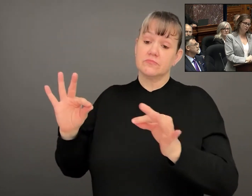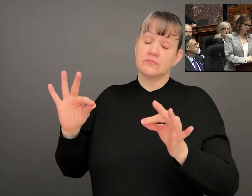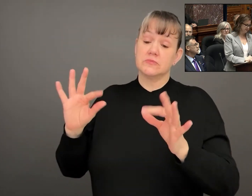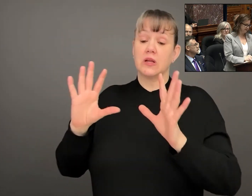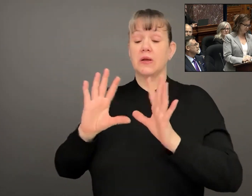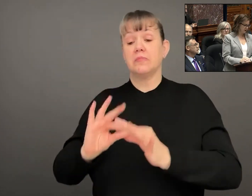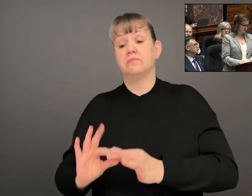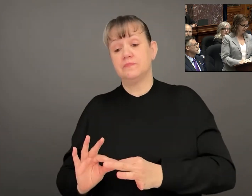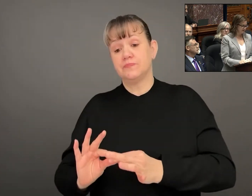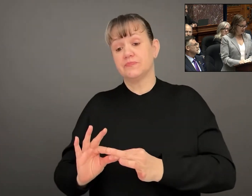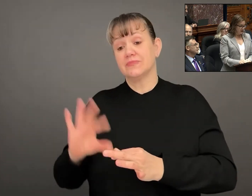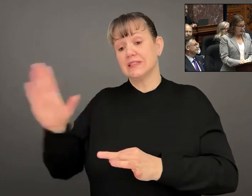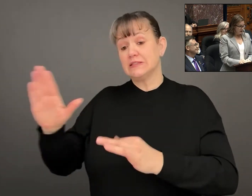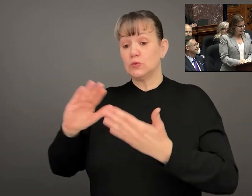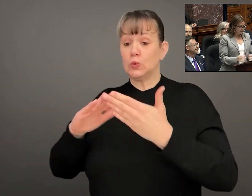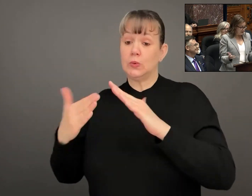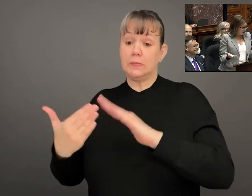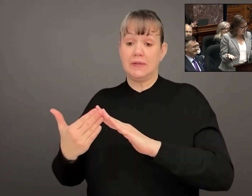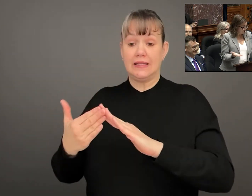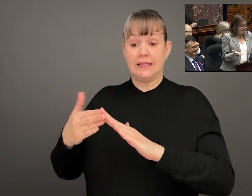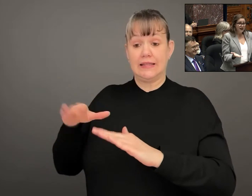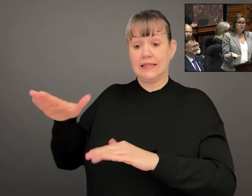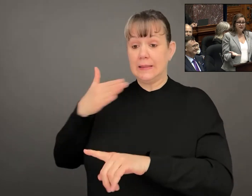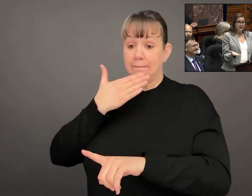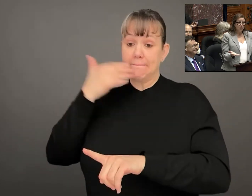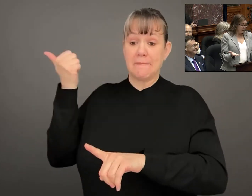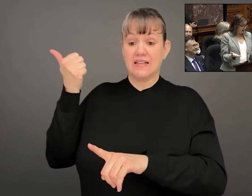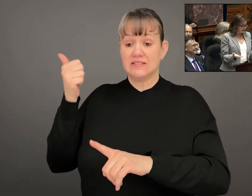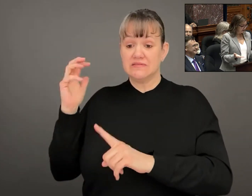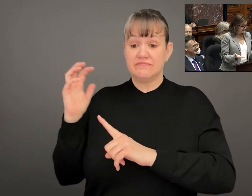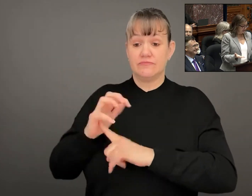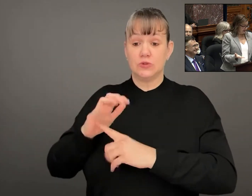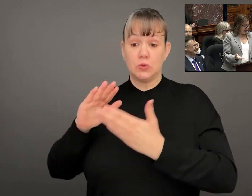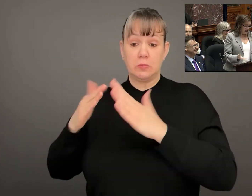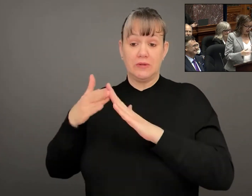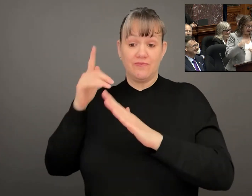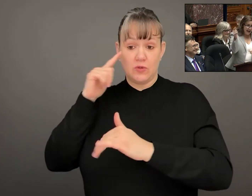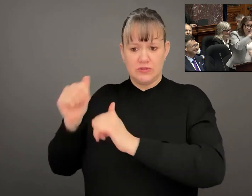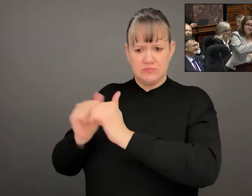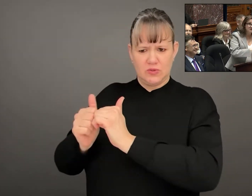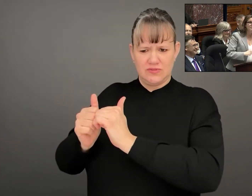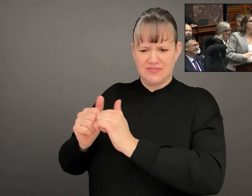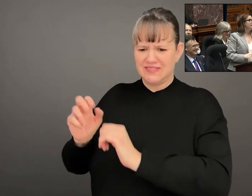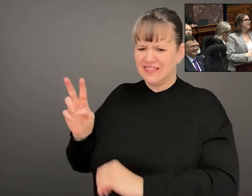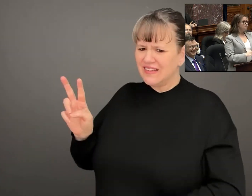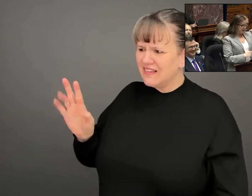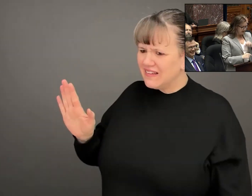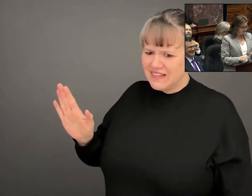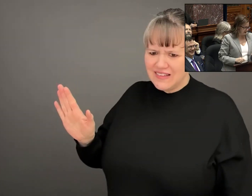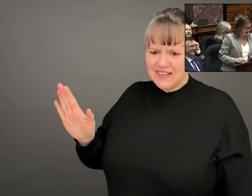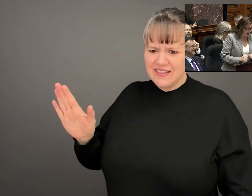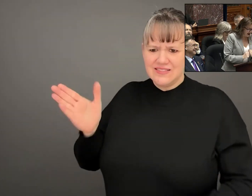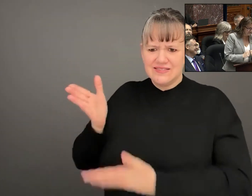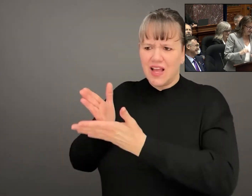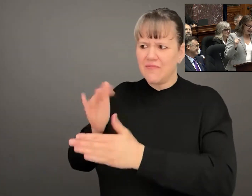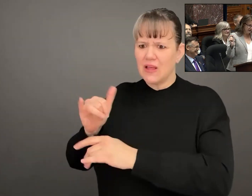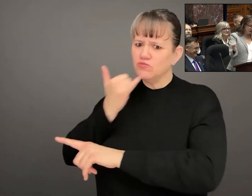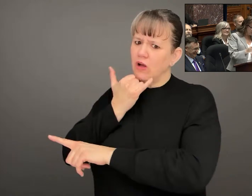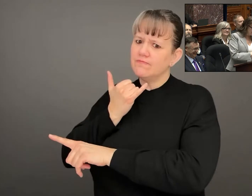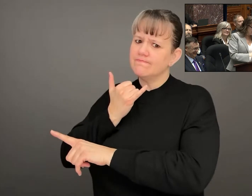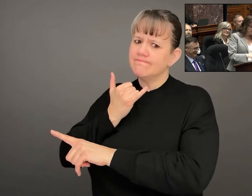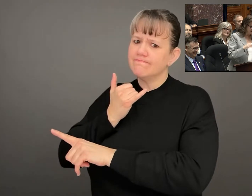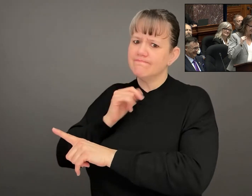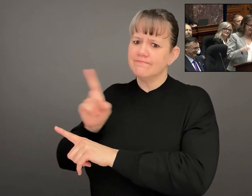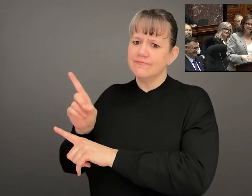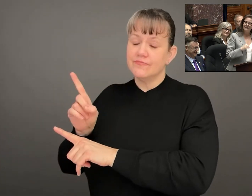be for sports in this province. But that is just factually incorrect. And now I will spend the next minute and a half and